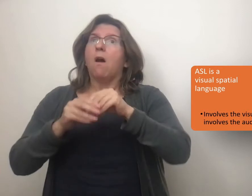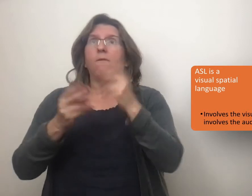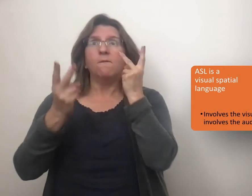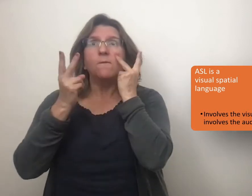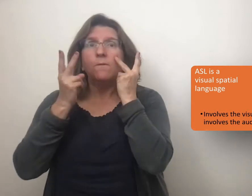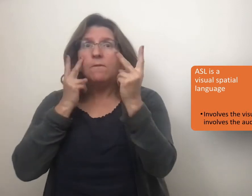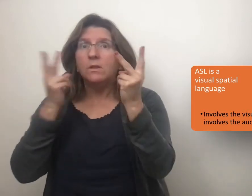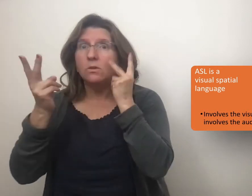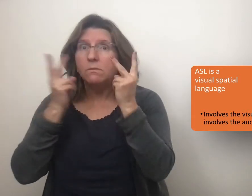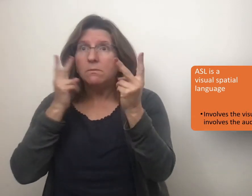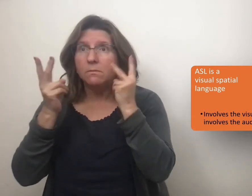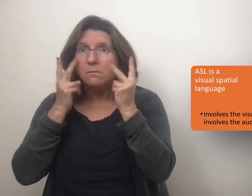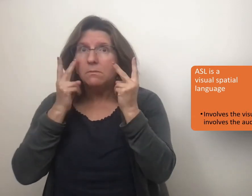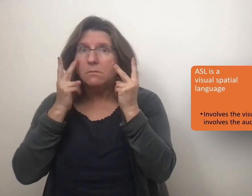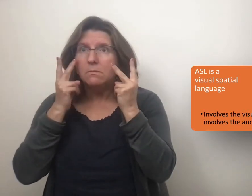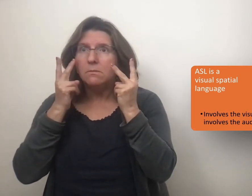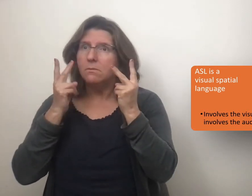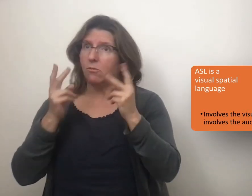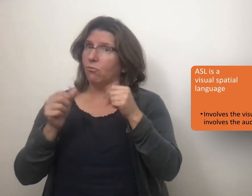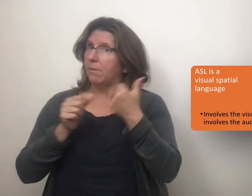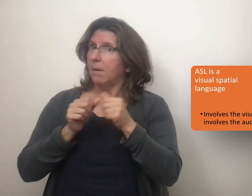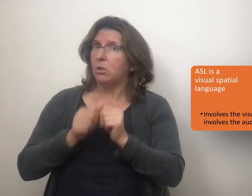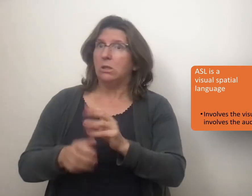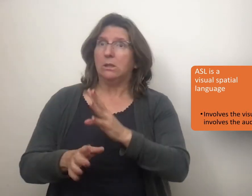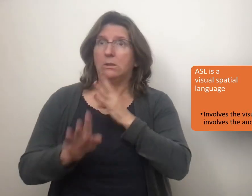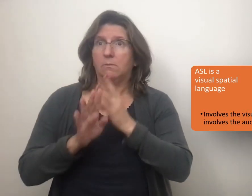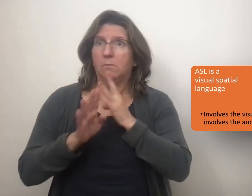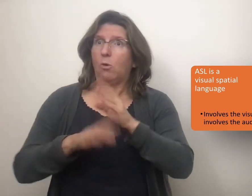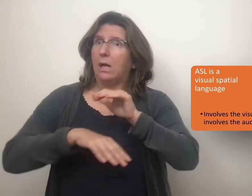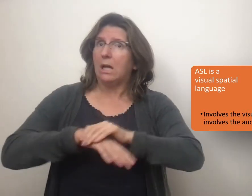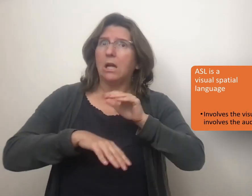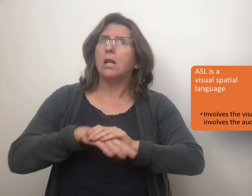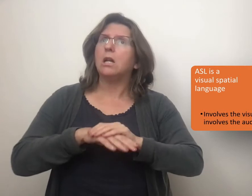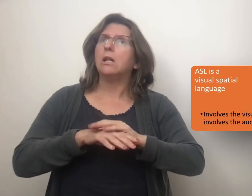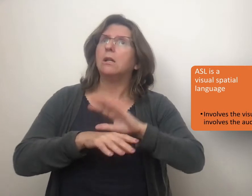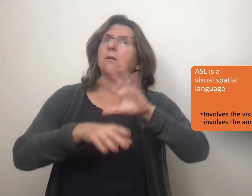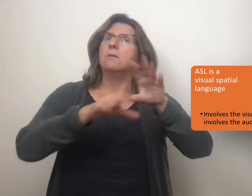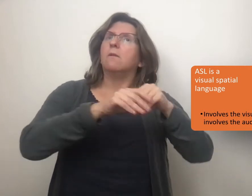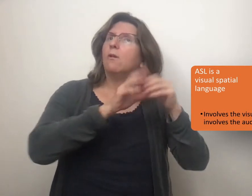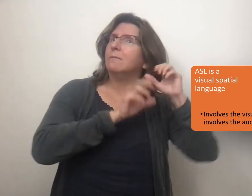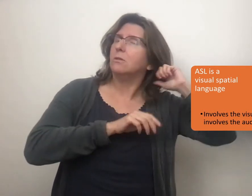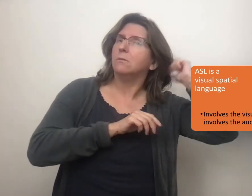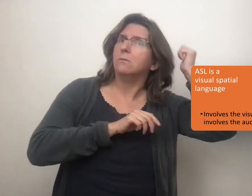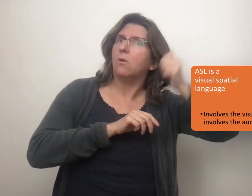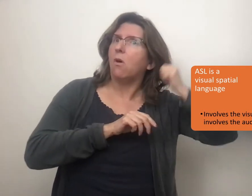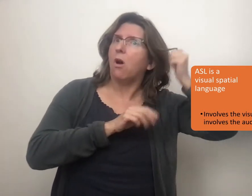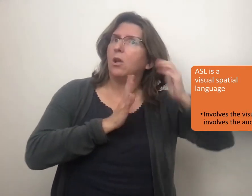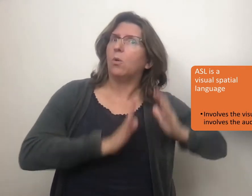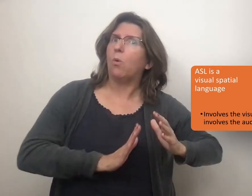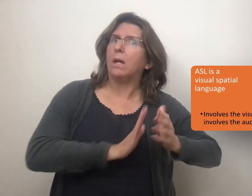American Sign Language involves the visual modality, whereas spoken English involves the auditory modality. The challenge is